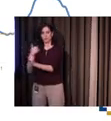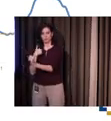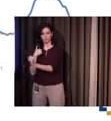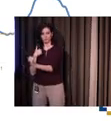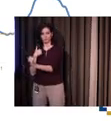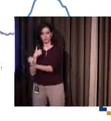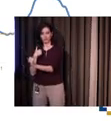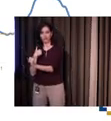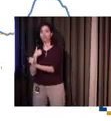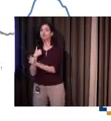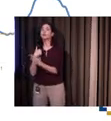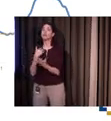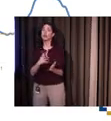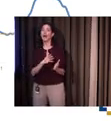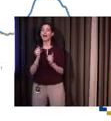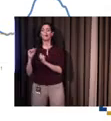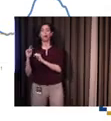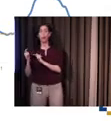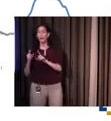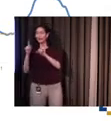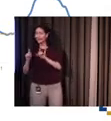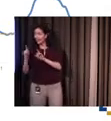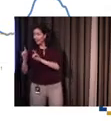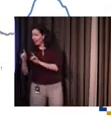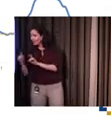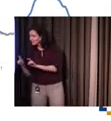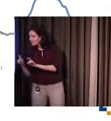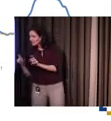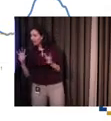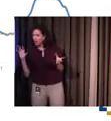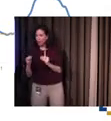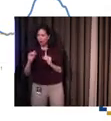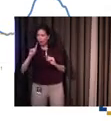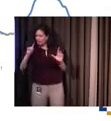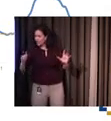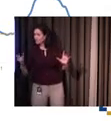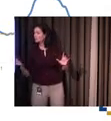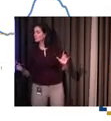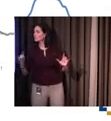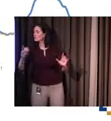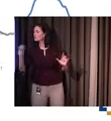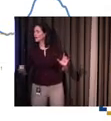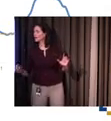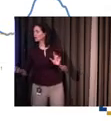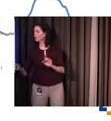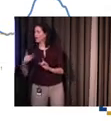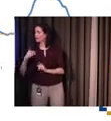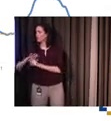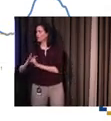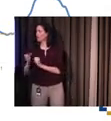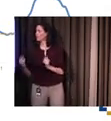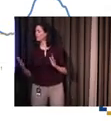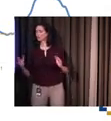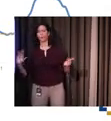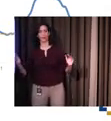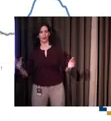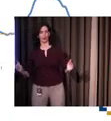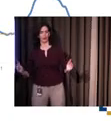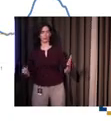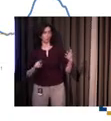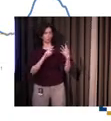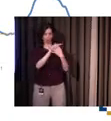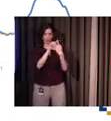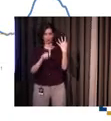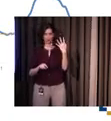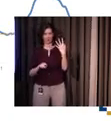percentage of all tests that are conducted, how many of those are positive. So looking back over the past 14 days for the state as